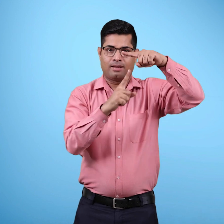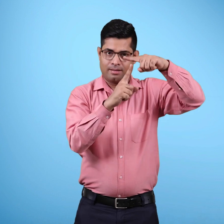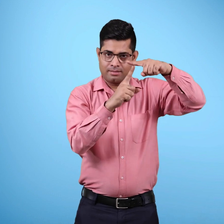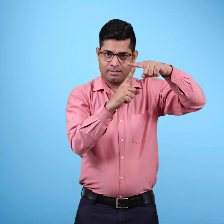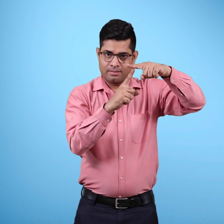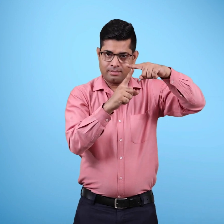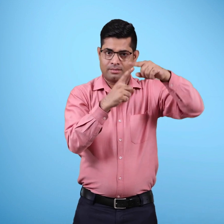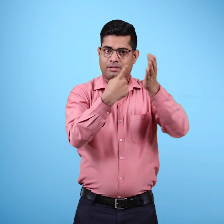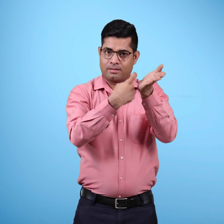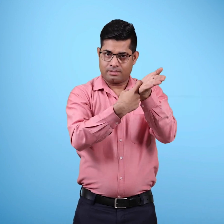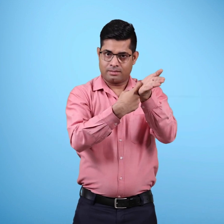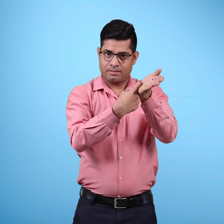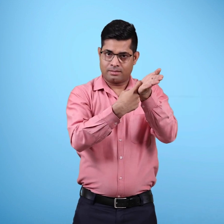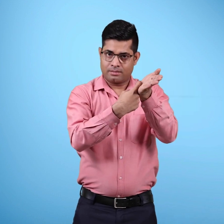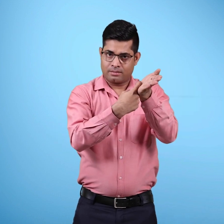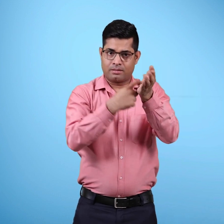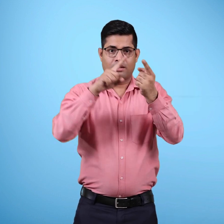Such plants are called trees.